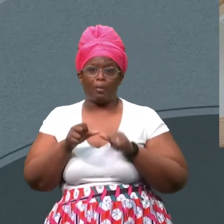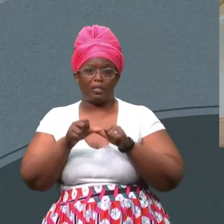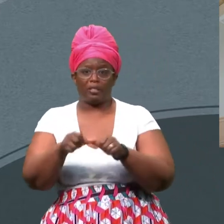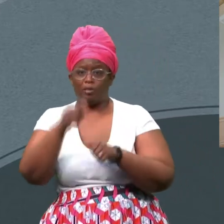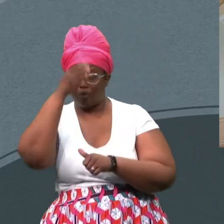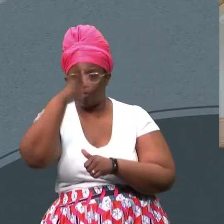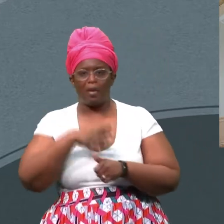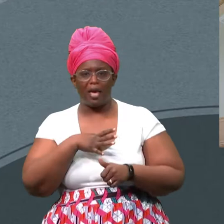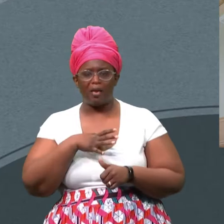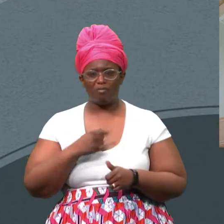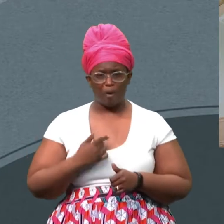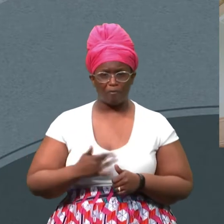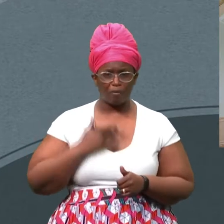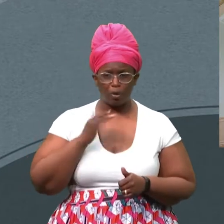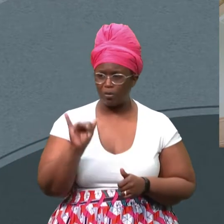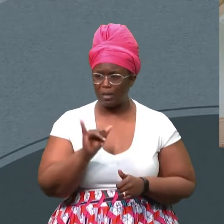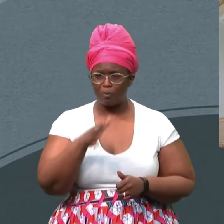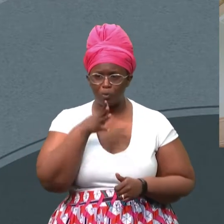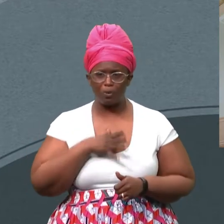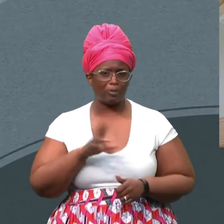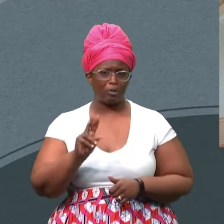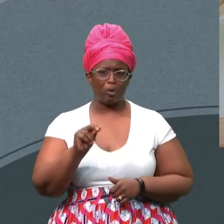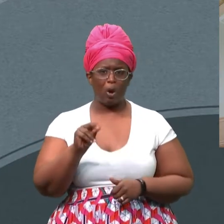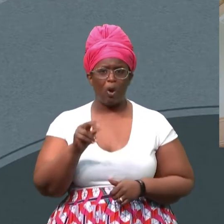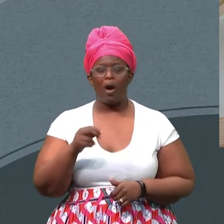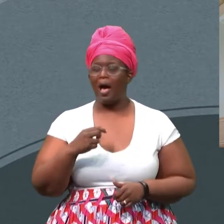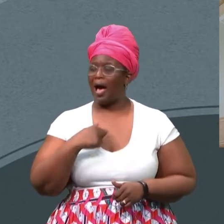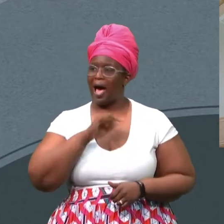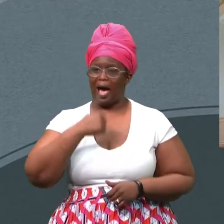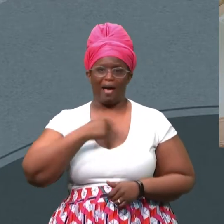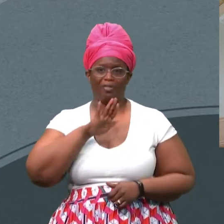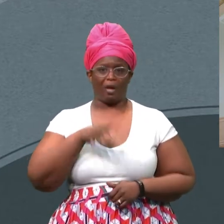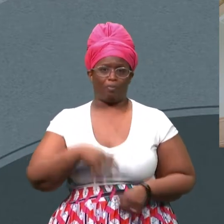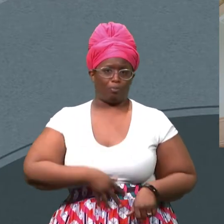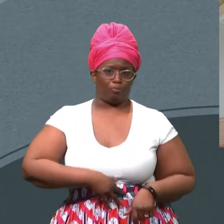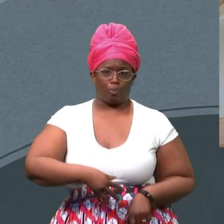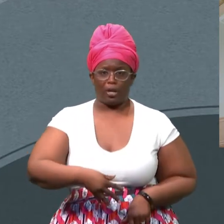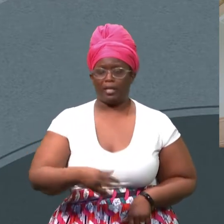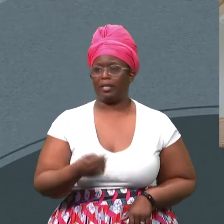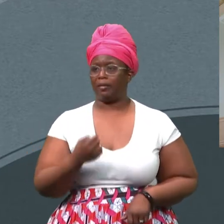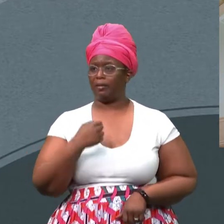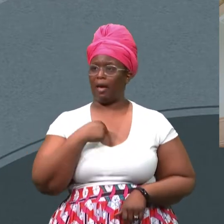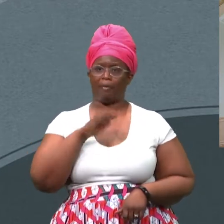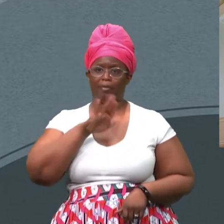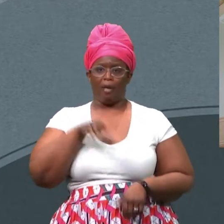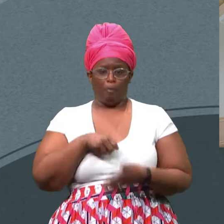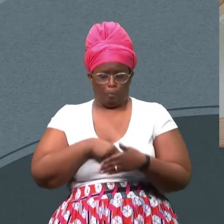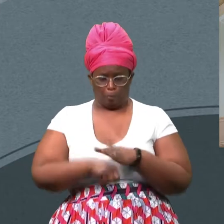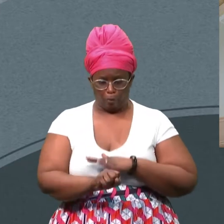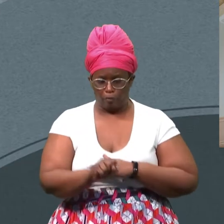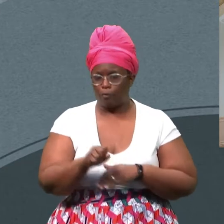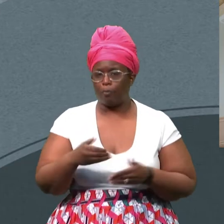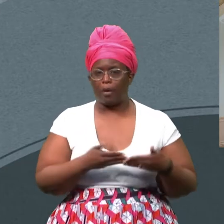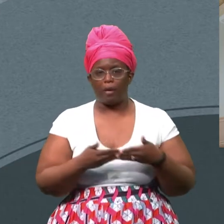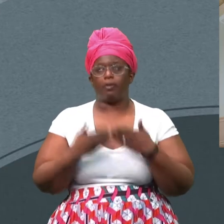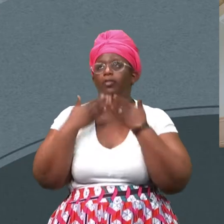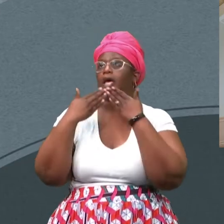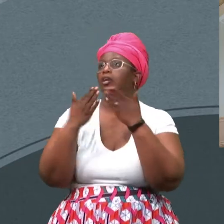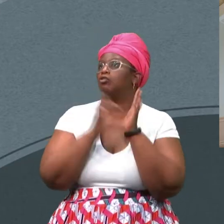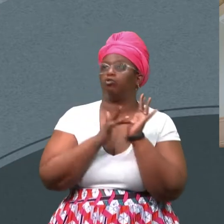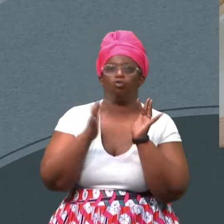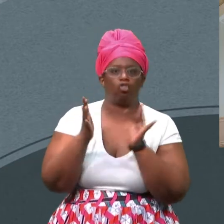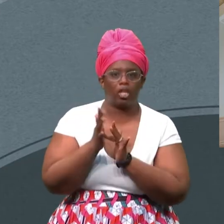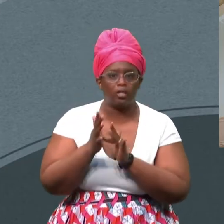stuff women have felt. I've never felt what it was like to be pregnant. I've never felt what it was like to give birth to a child. Thank you, Jesus, for